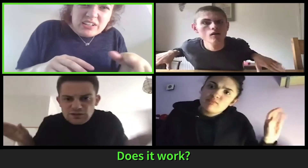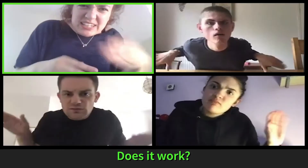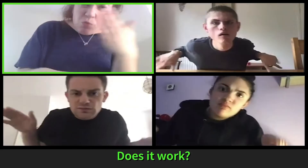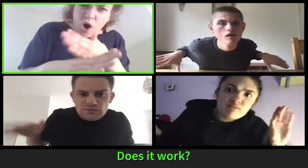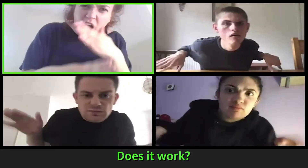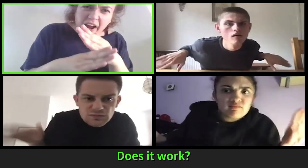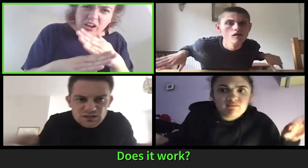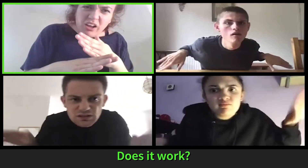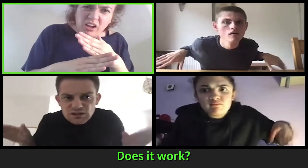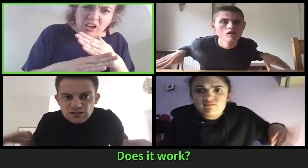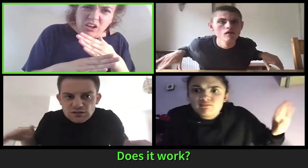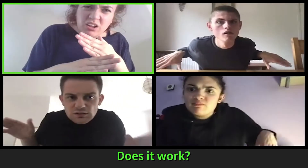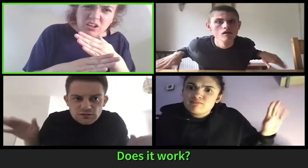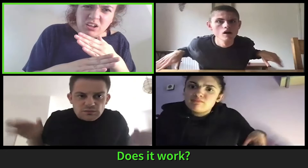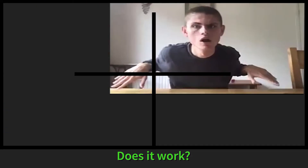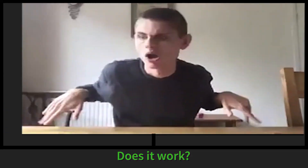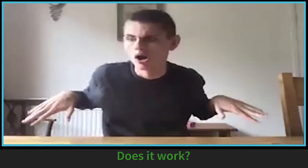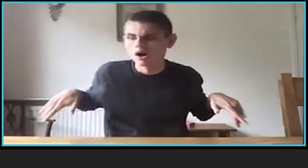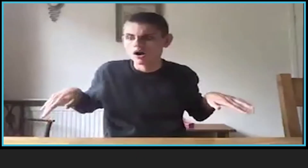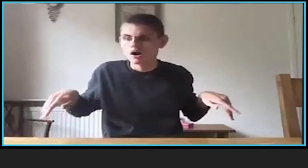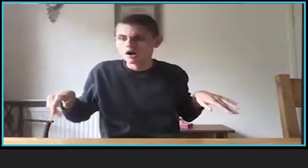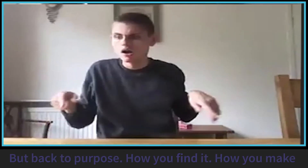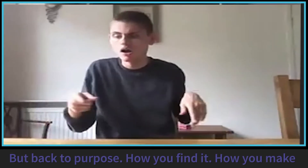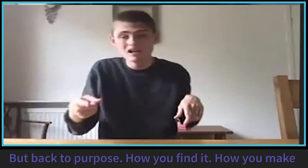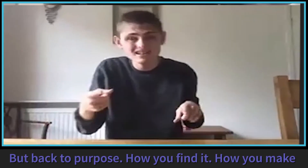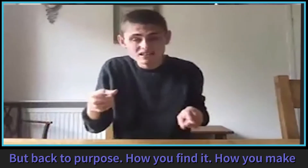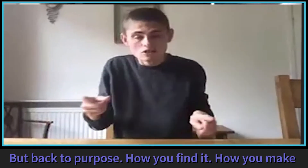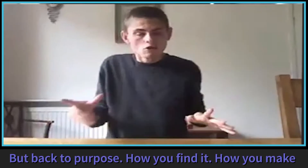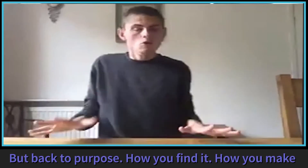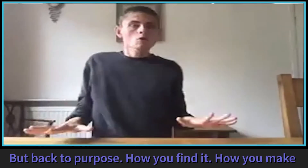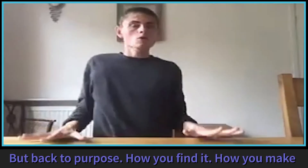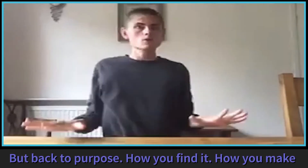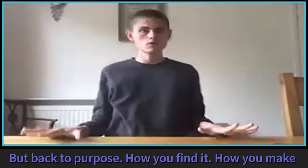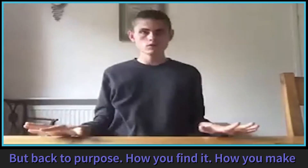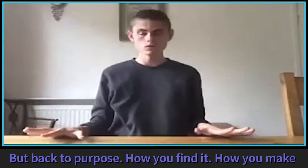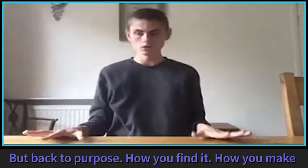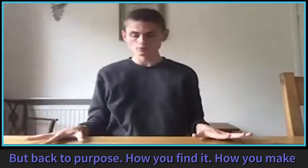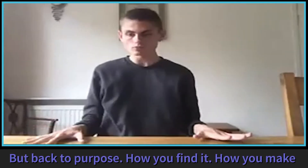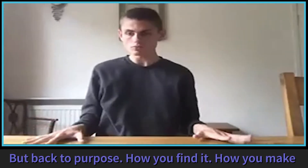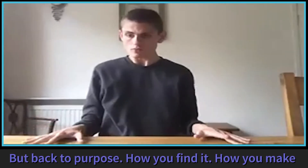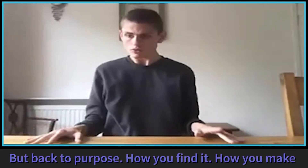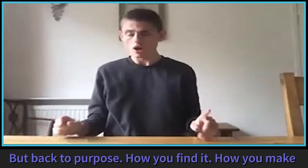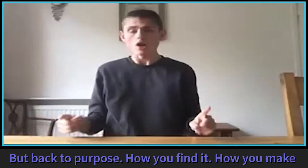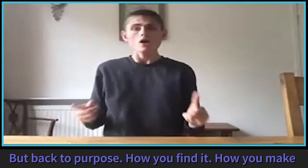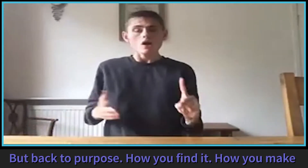Does it work?